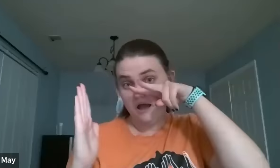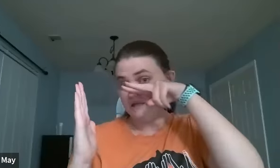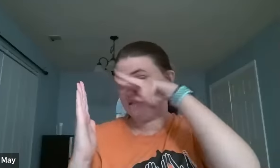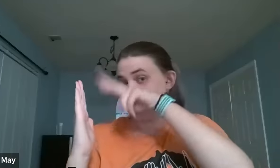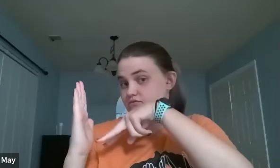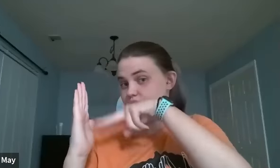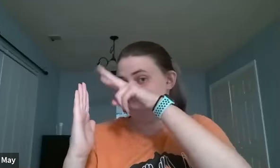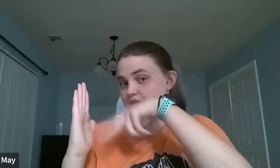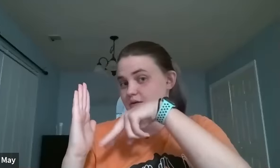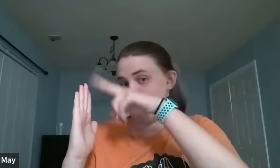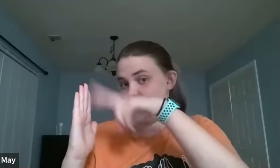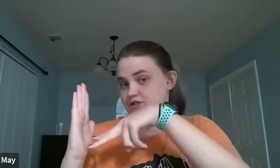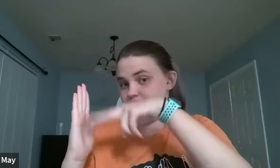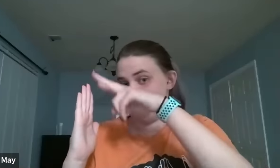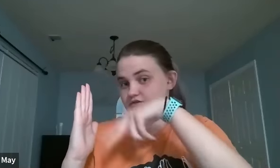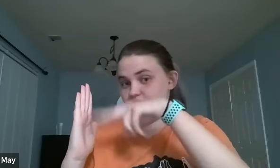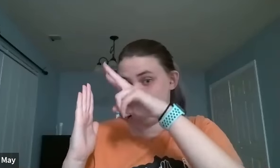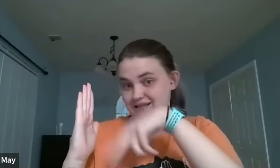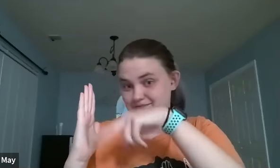eyes reading a page of a book. So read.